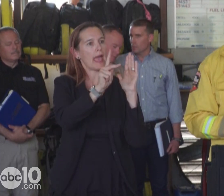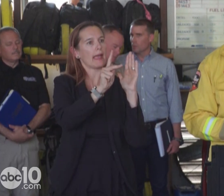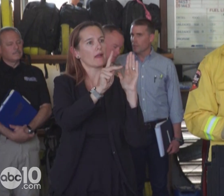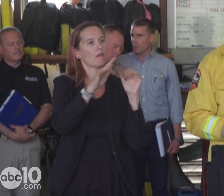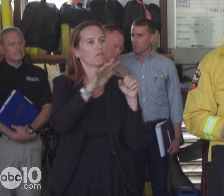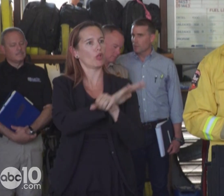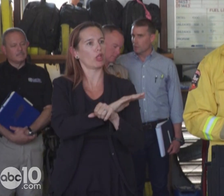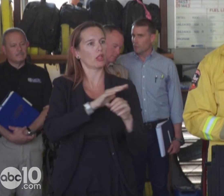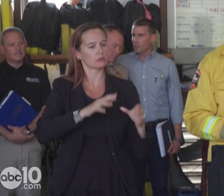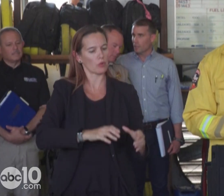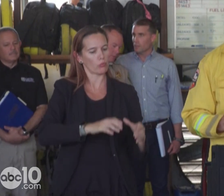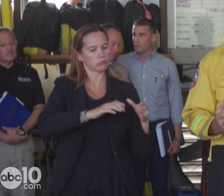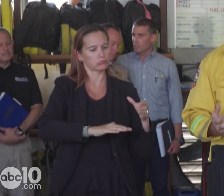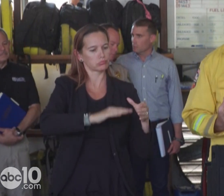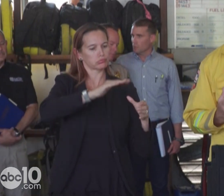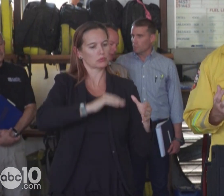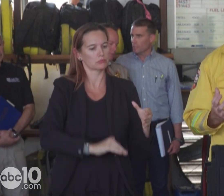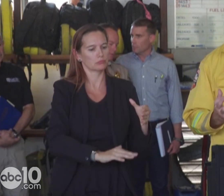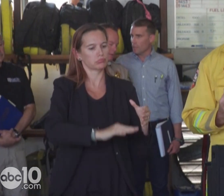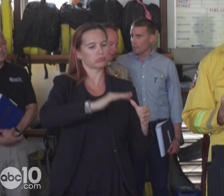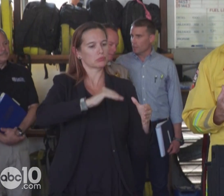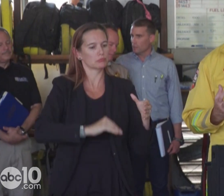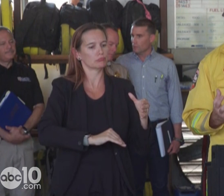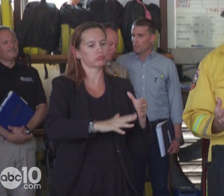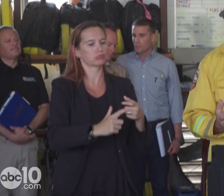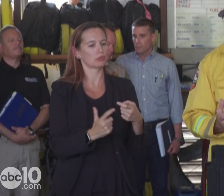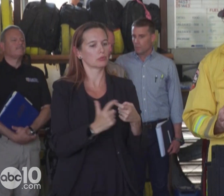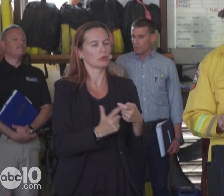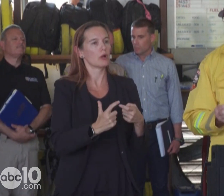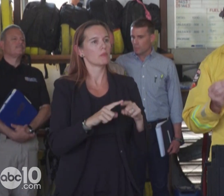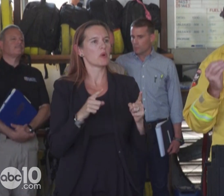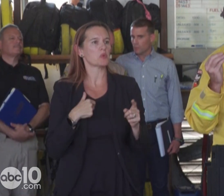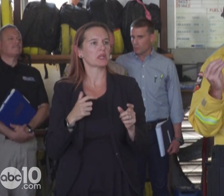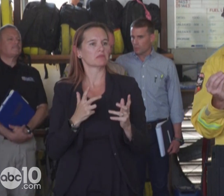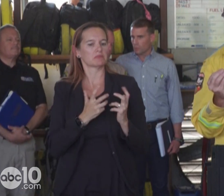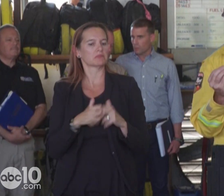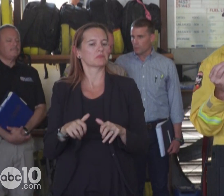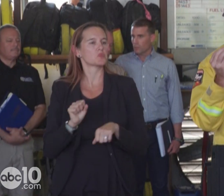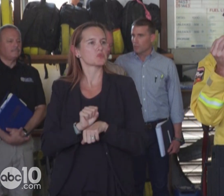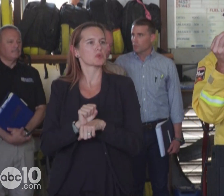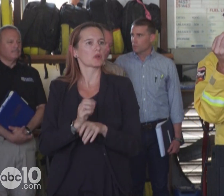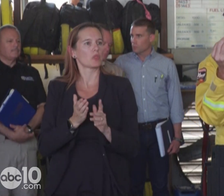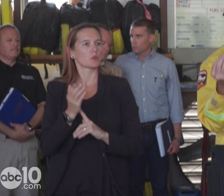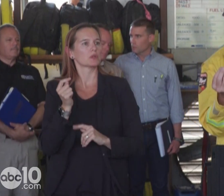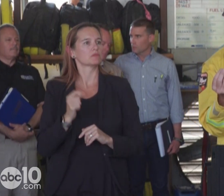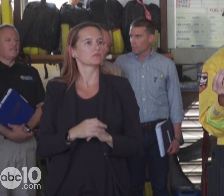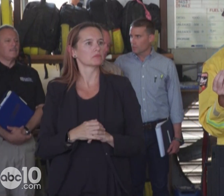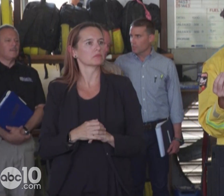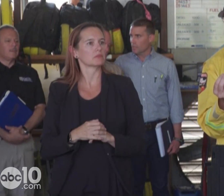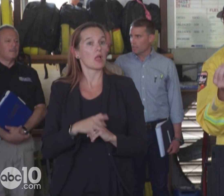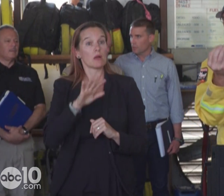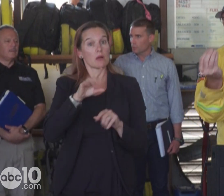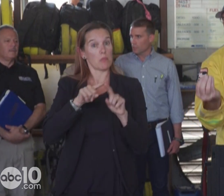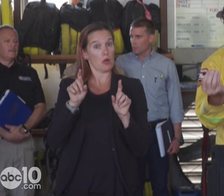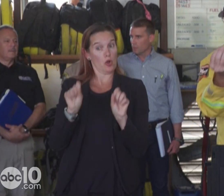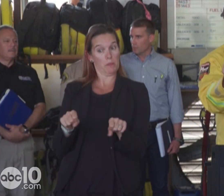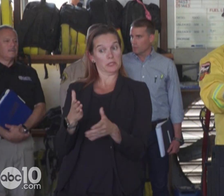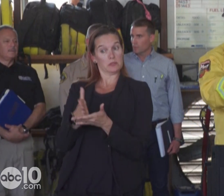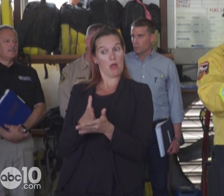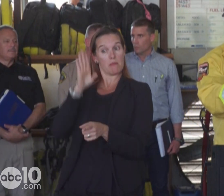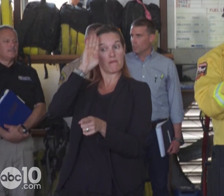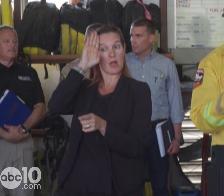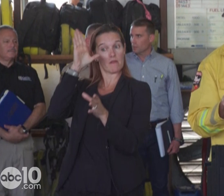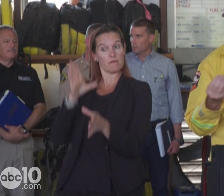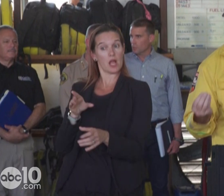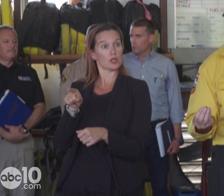then enter the system. And we are adept at working through that. Doesn't change the fact that there could be a group of firefighters that are trying to